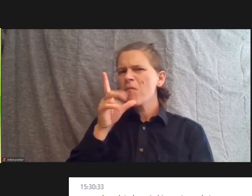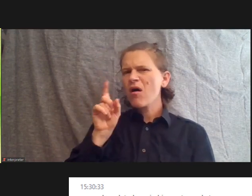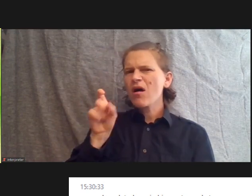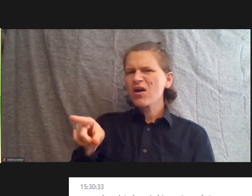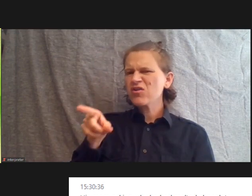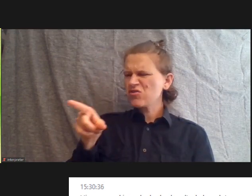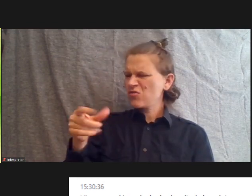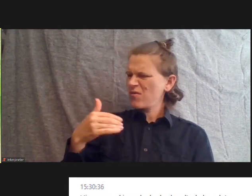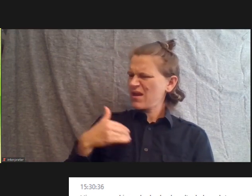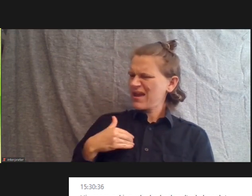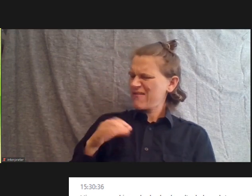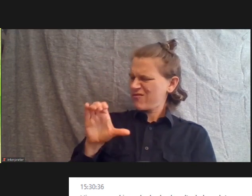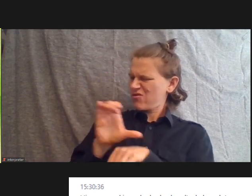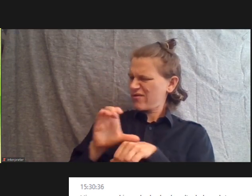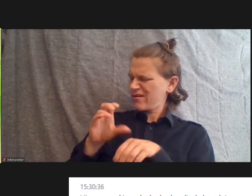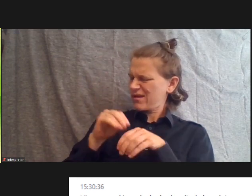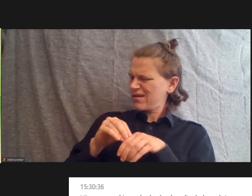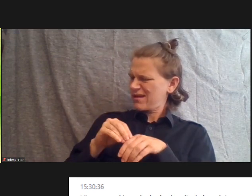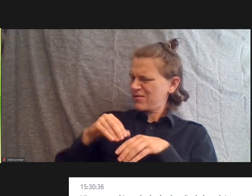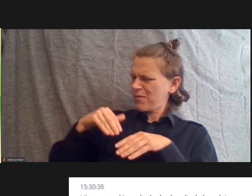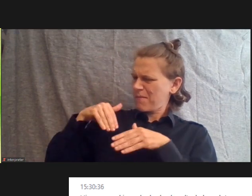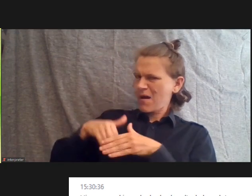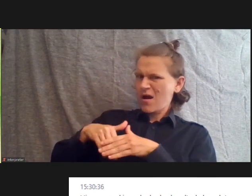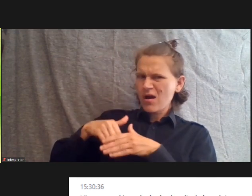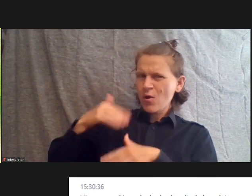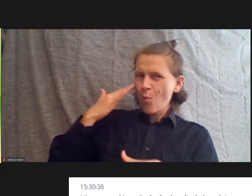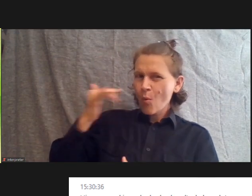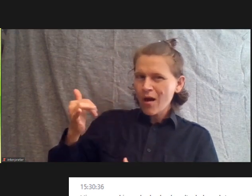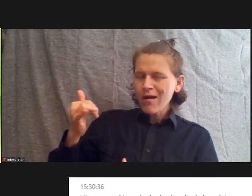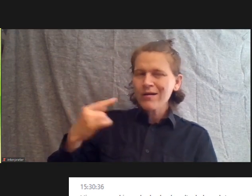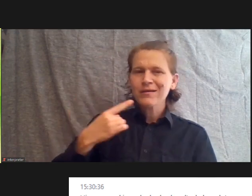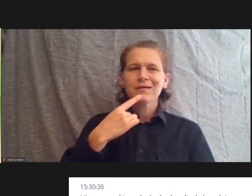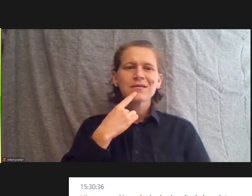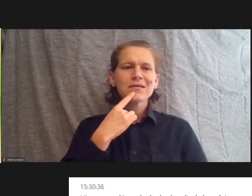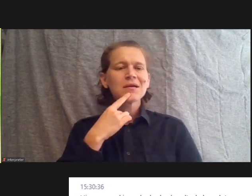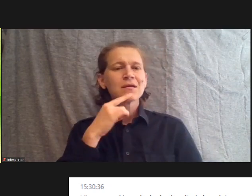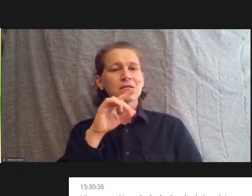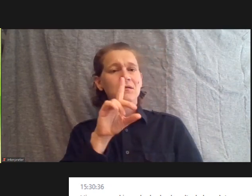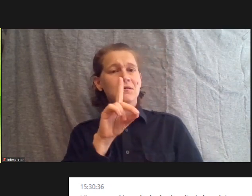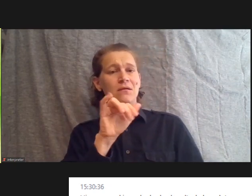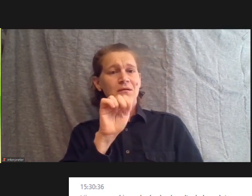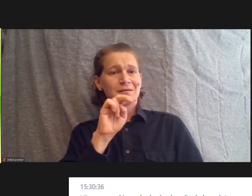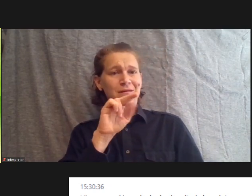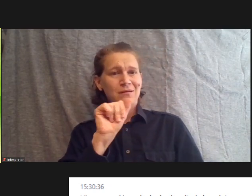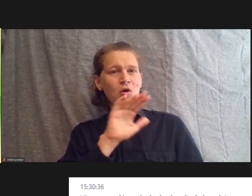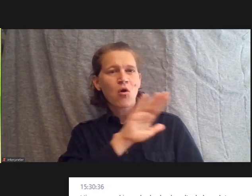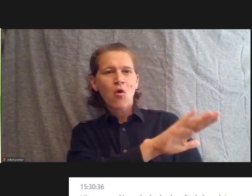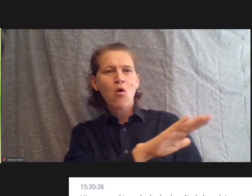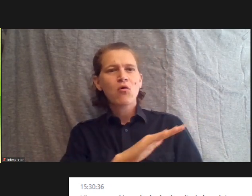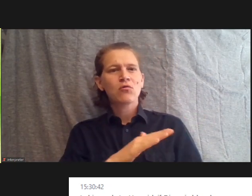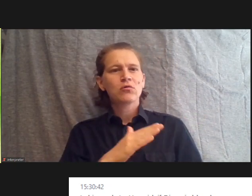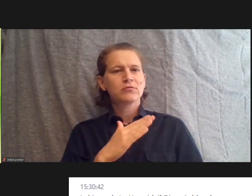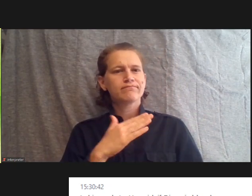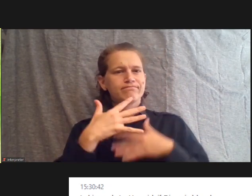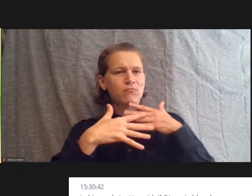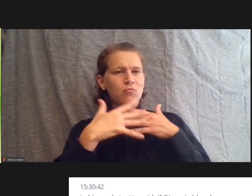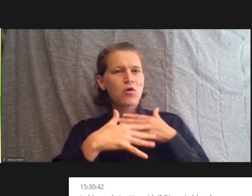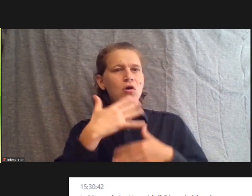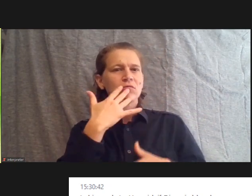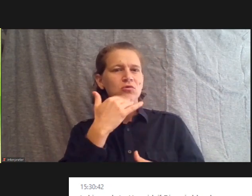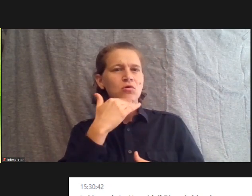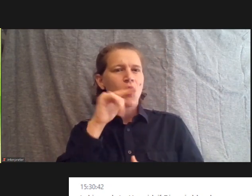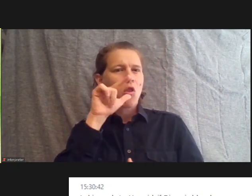his pockets. He said, if Diana's blood sugar gets too low, I need to be